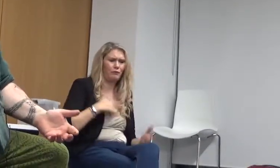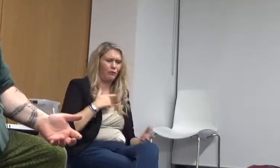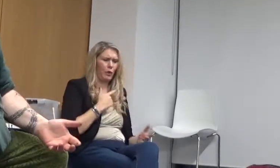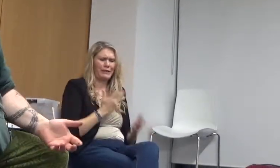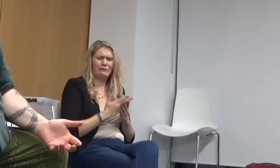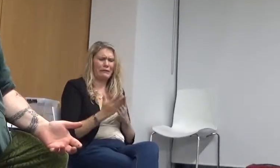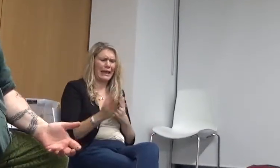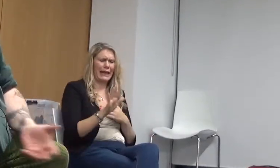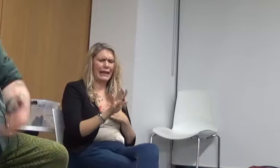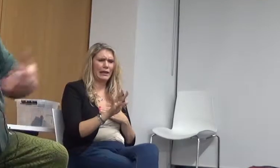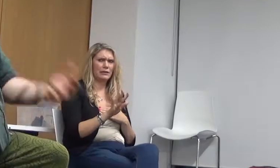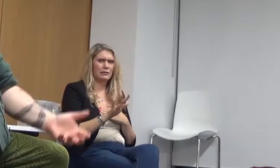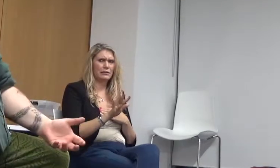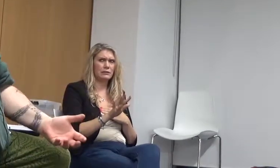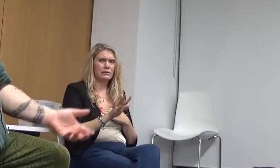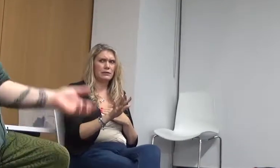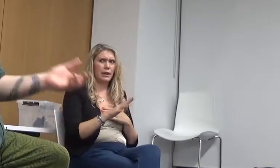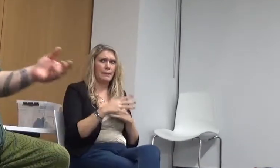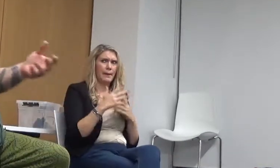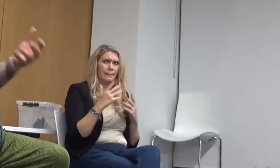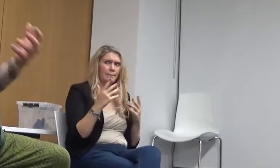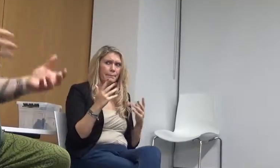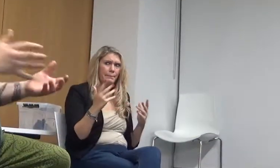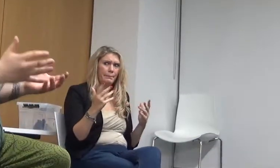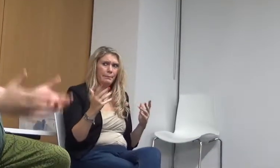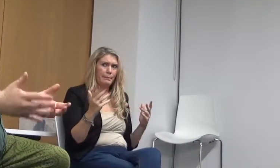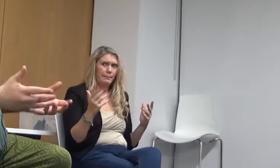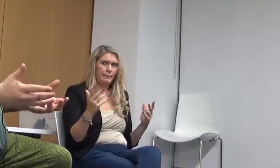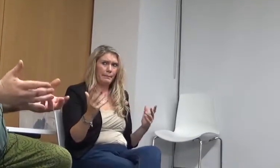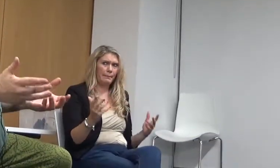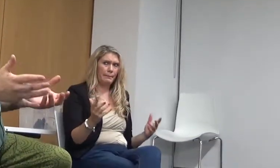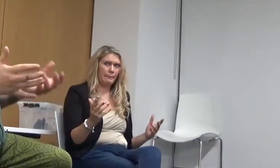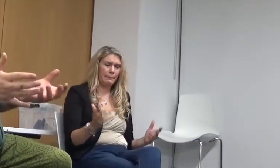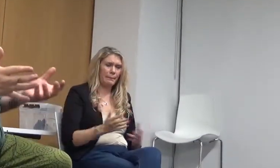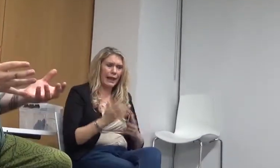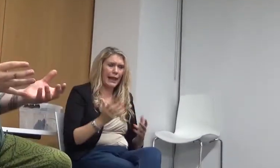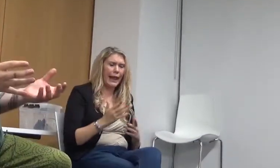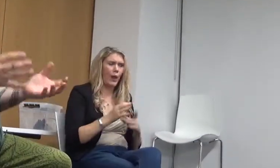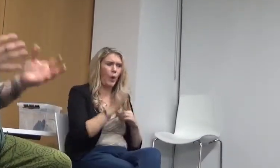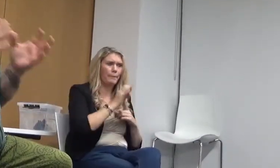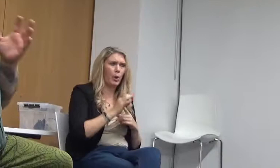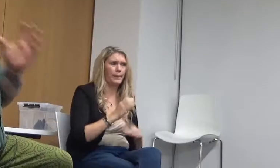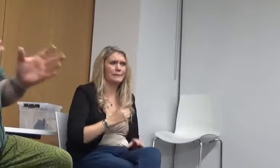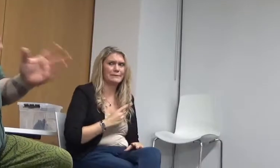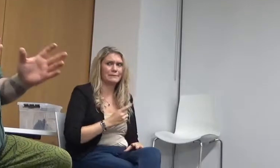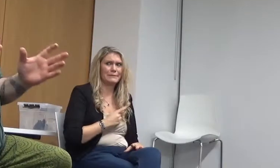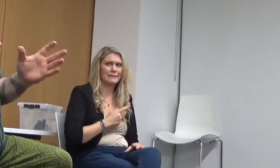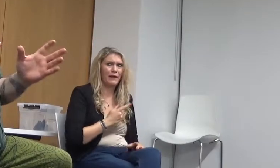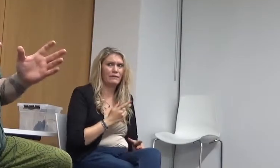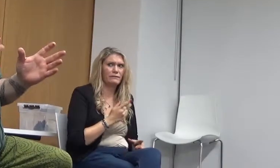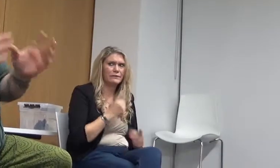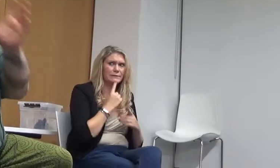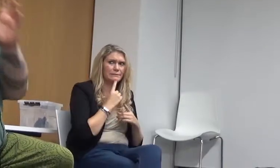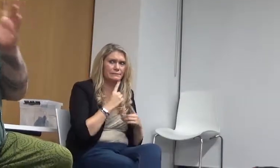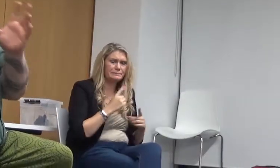me. But playing, and a poem to me is probably saying quite a